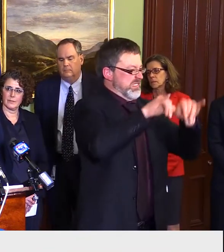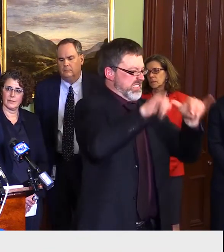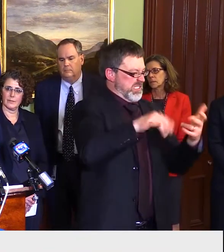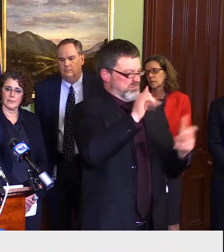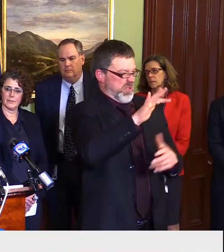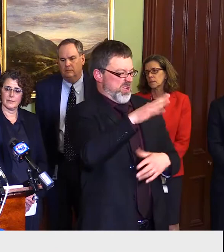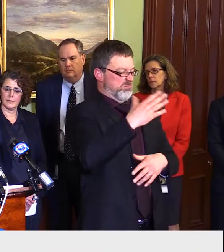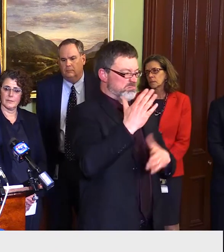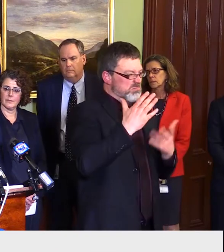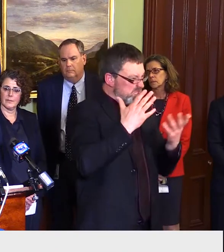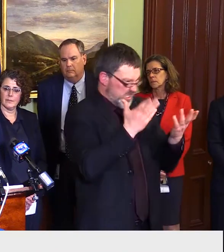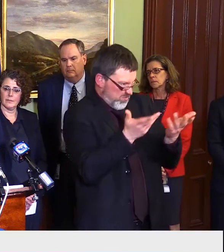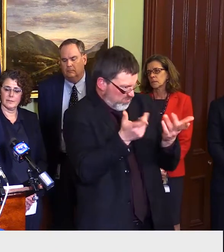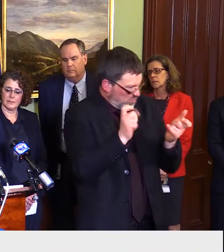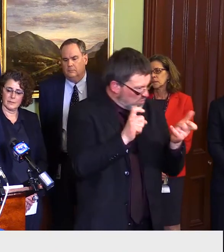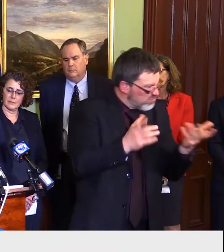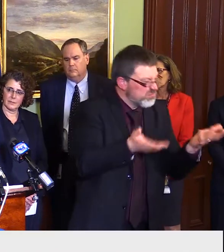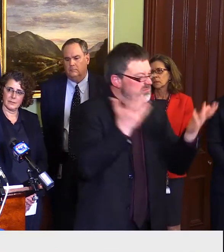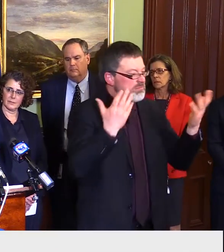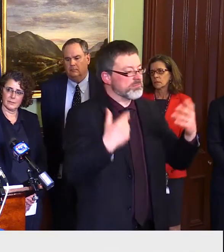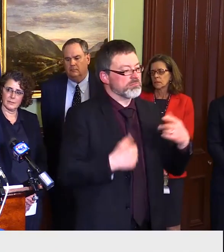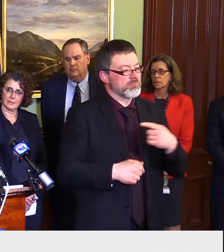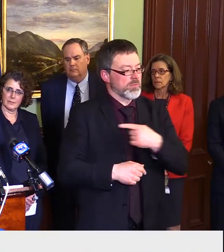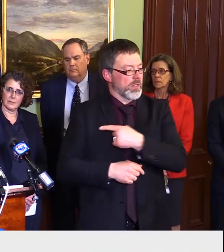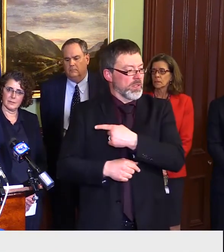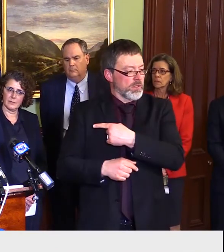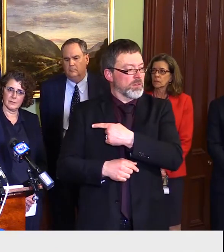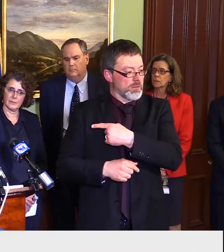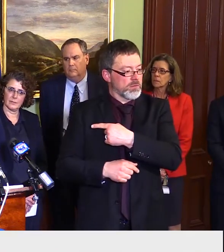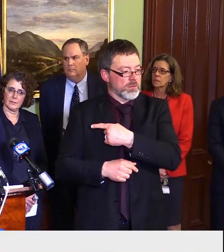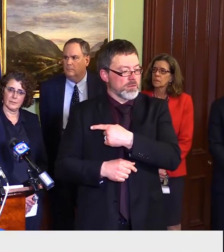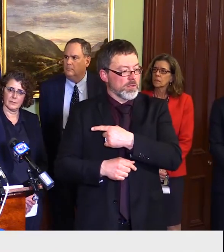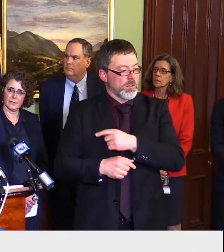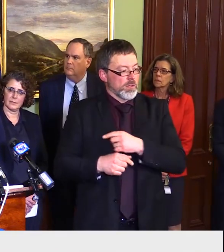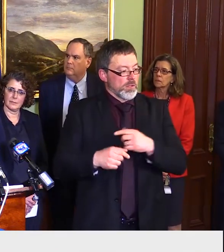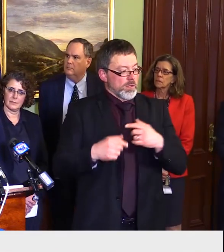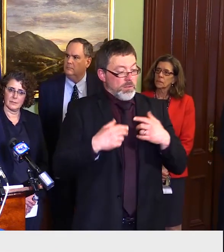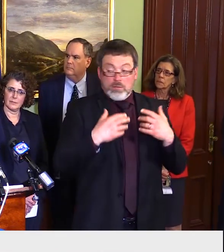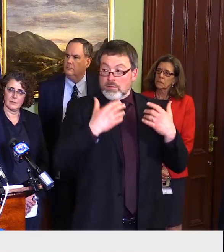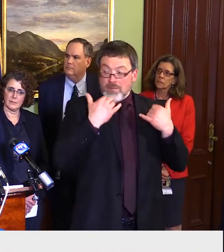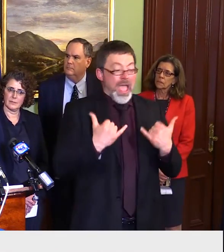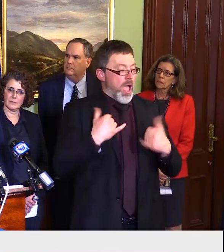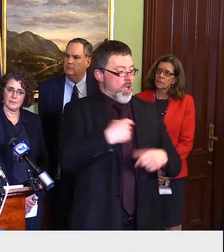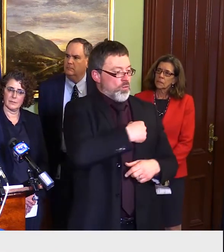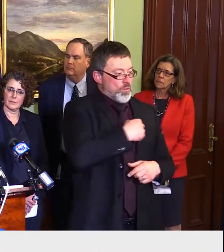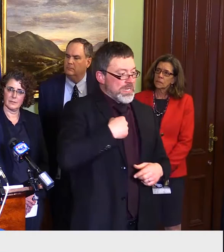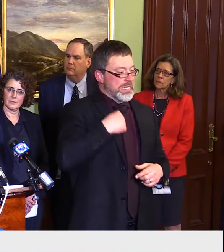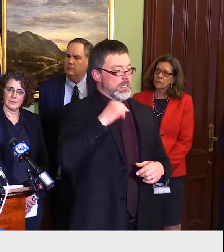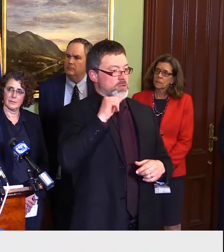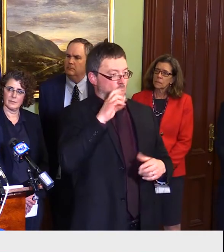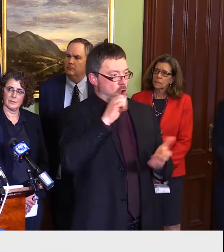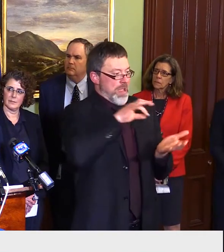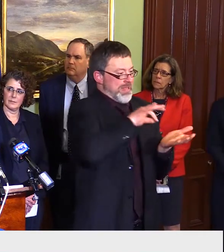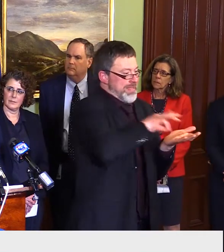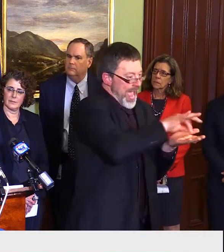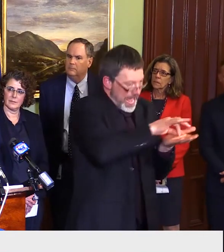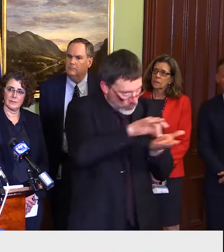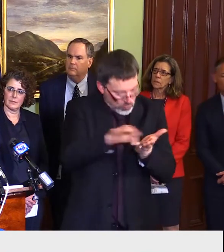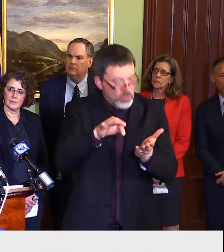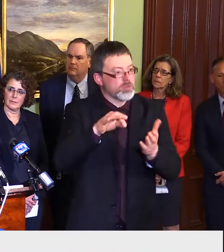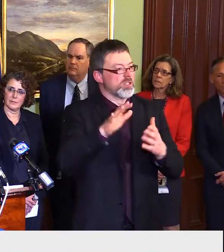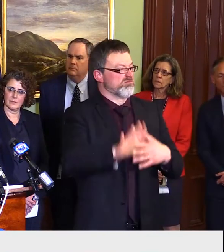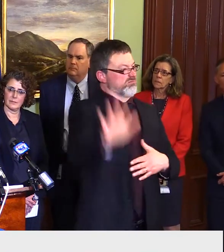equipment. So we do have an understanding of that. The Department of Health has also submitted an additional request